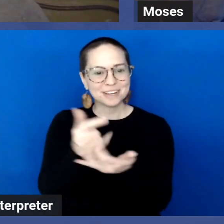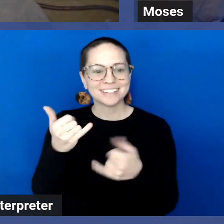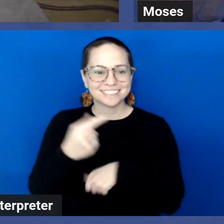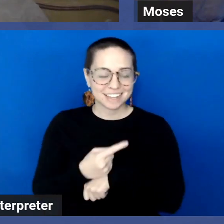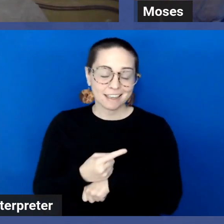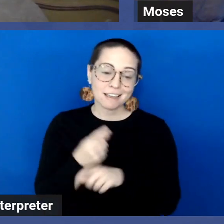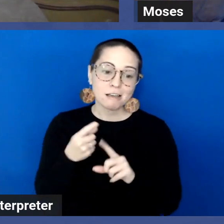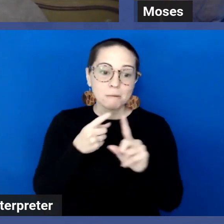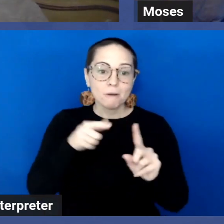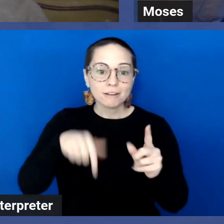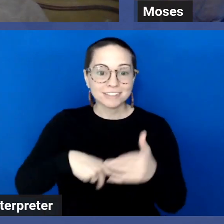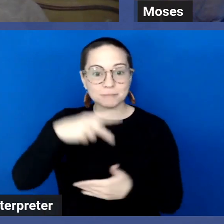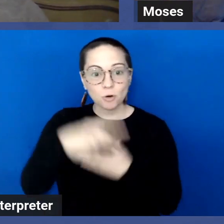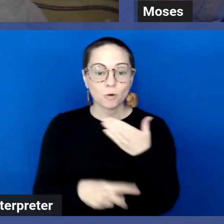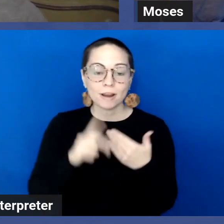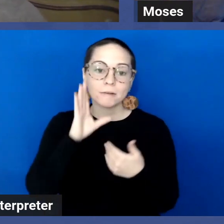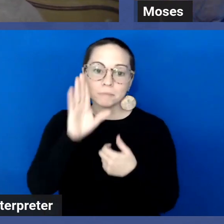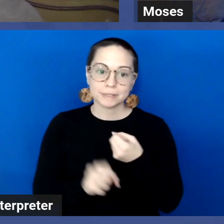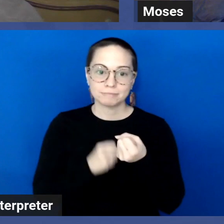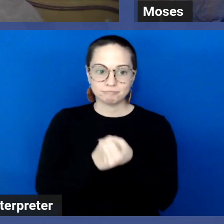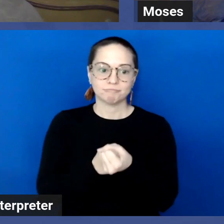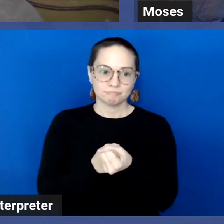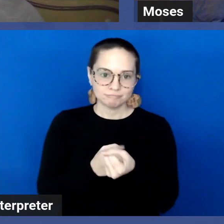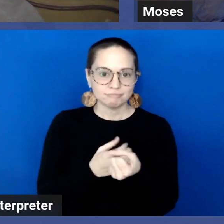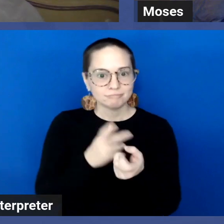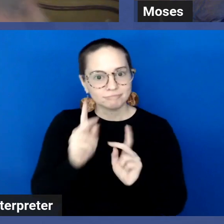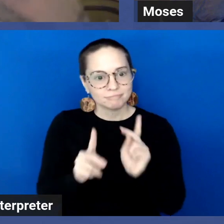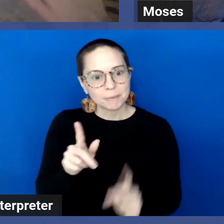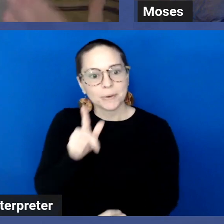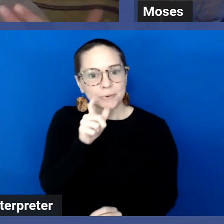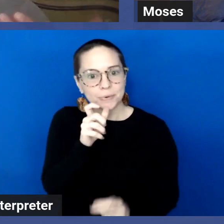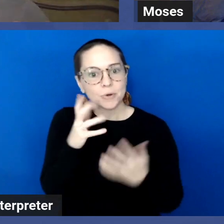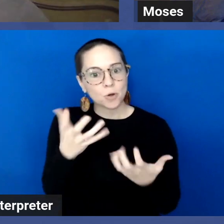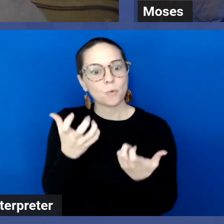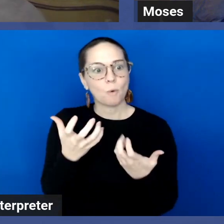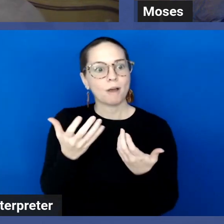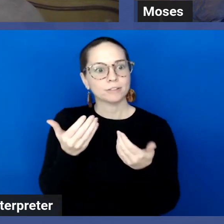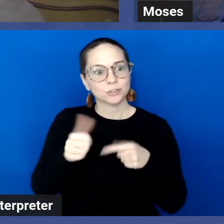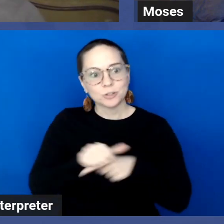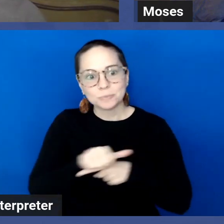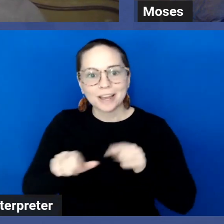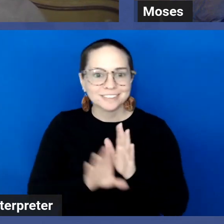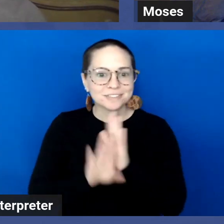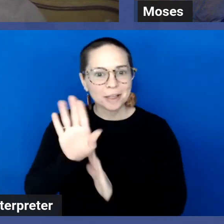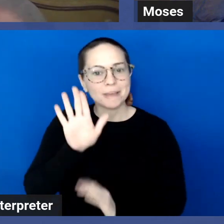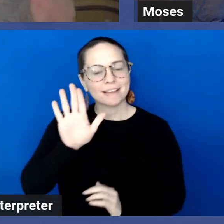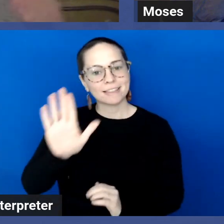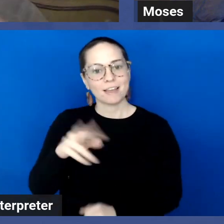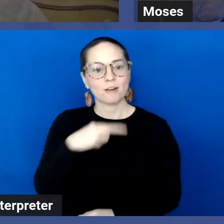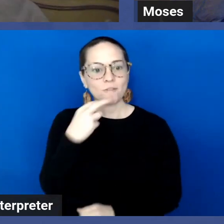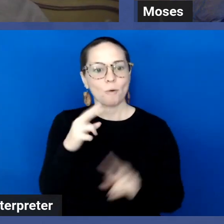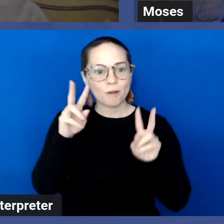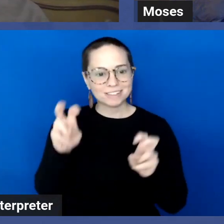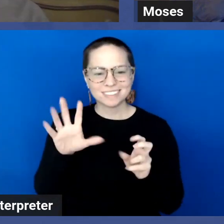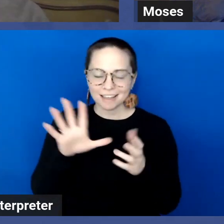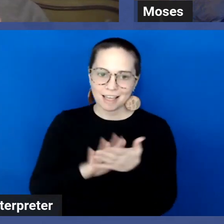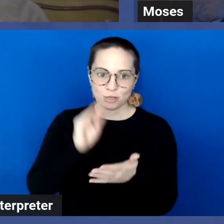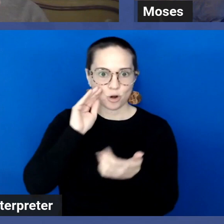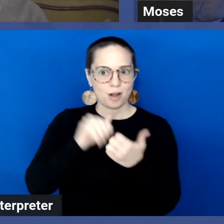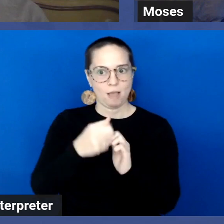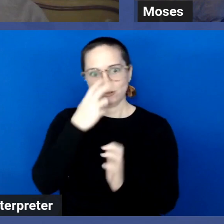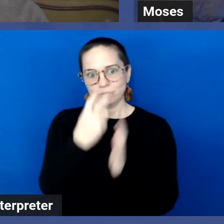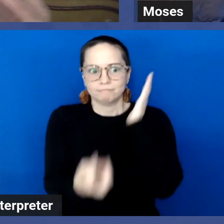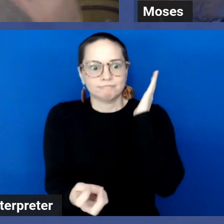of this program is to support advocates who want to practice developing their voice and learning how to dive deeper on